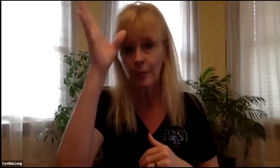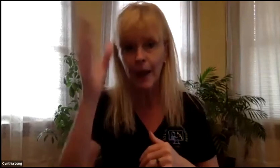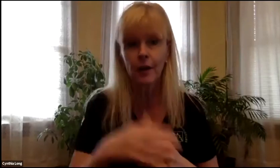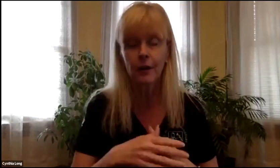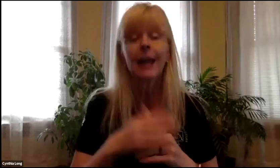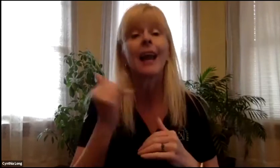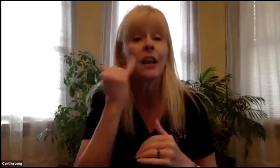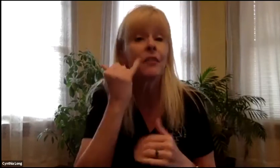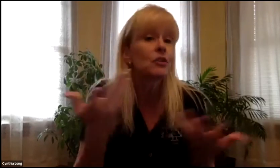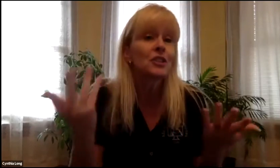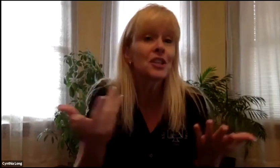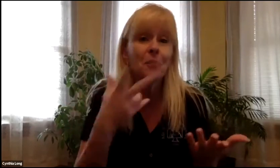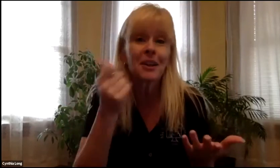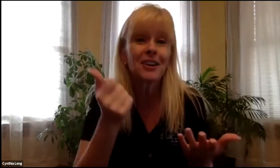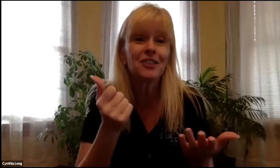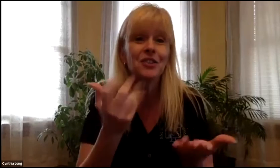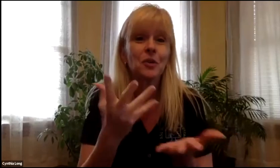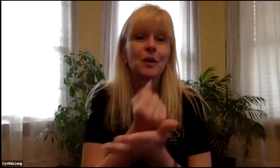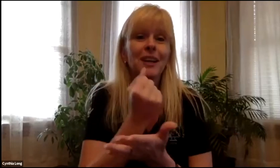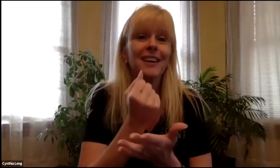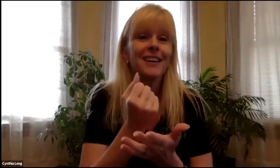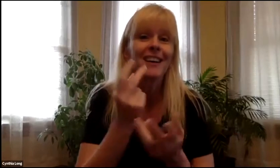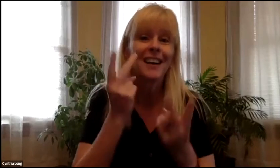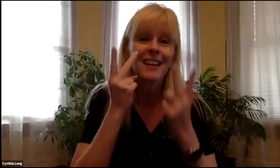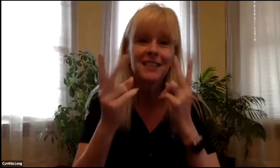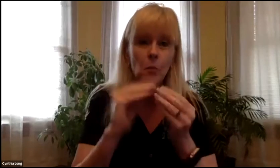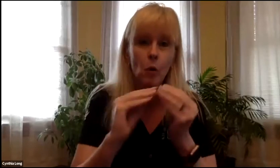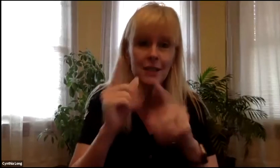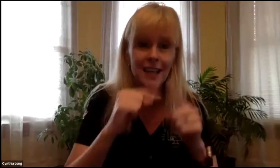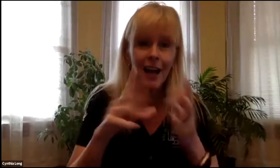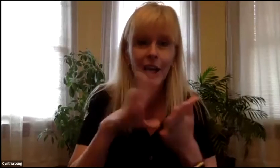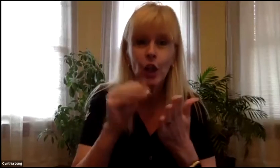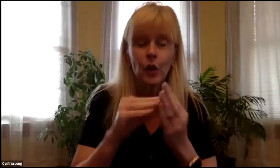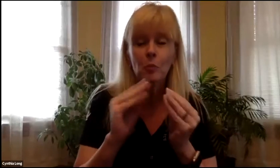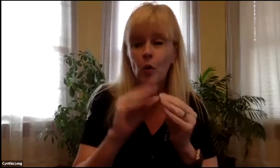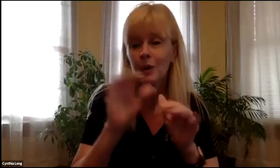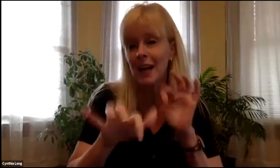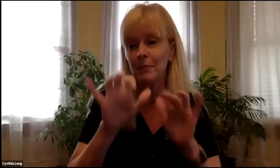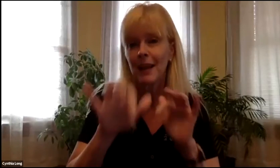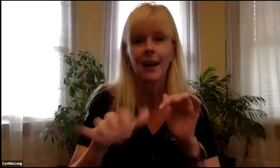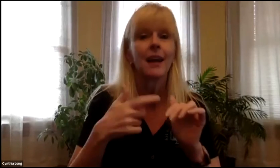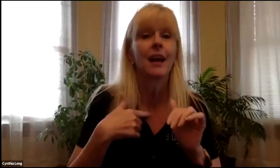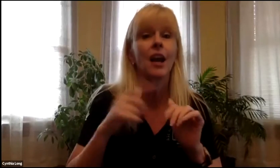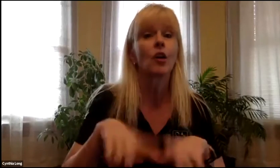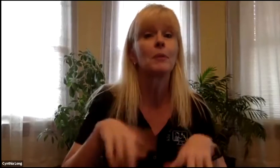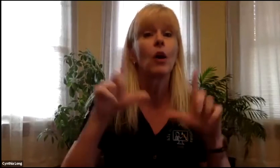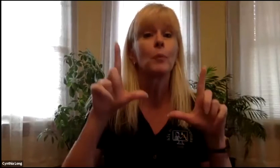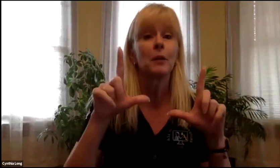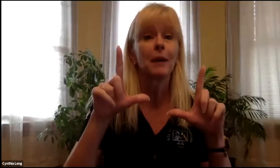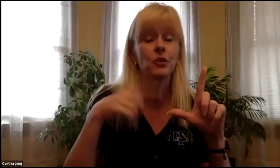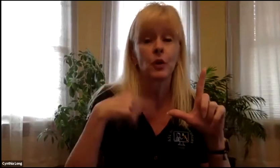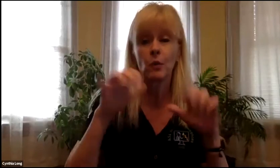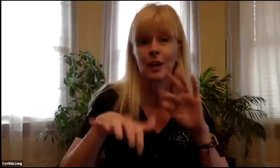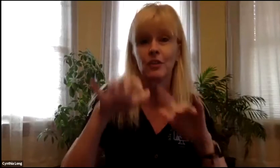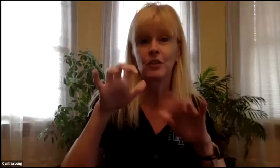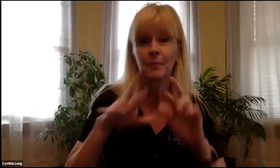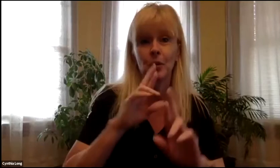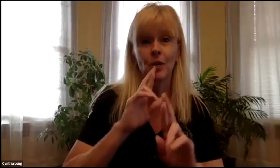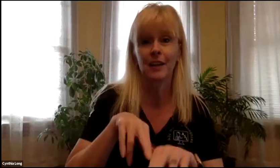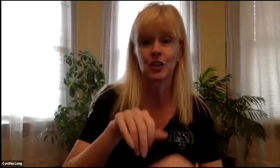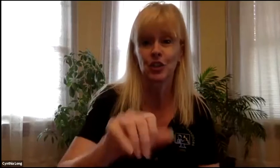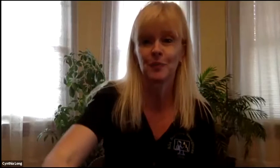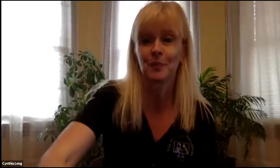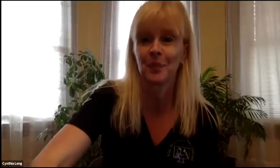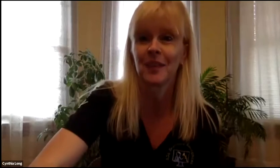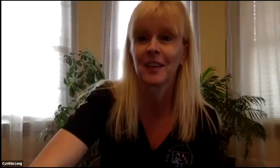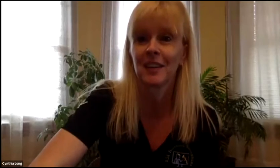teacher or if you're a parent. And if you're just here because you want to see more sign and learn more, type that. And I'm going to be opening my screen while you type